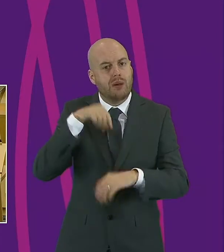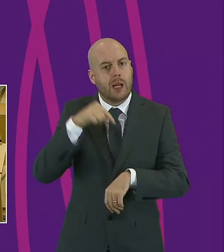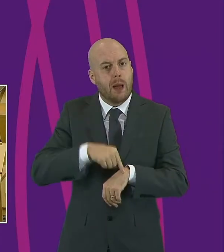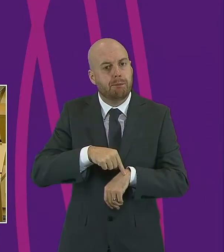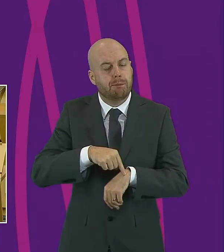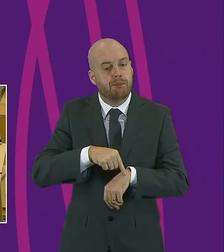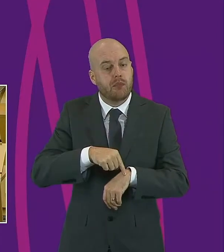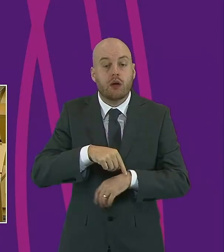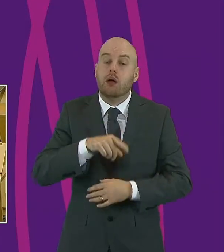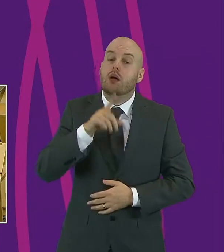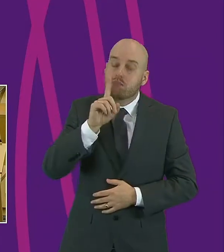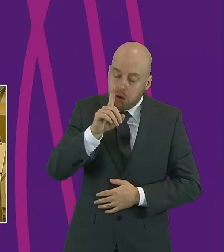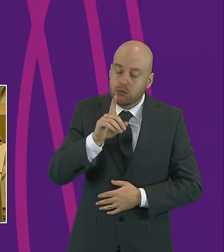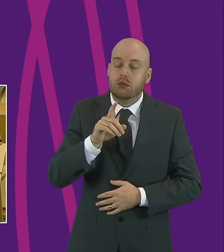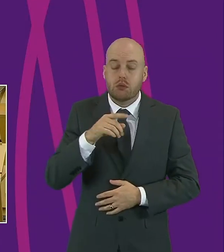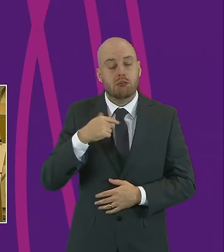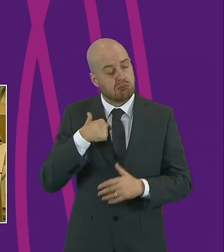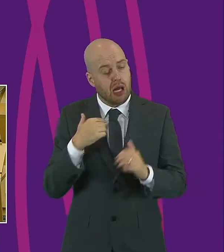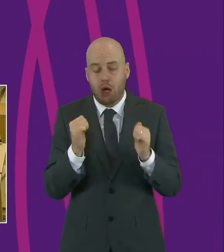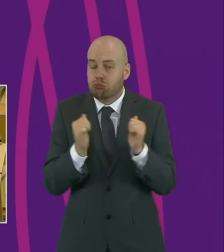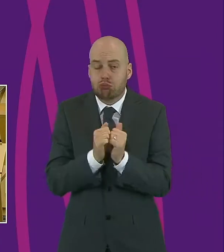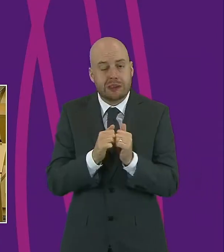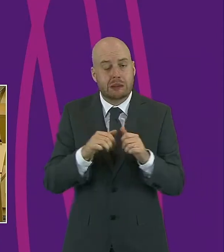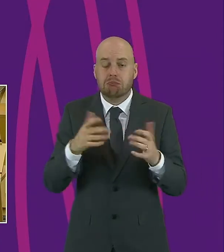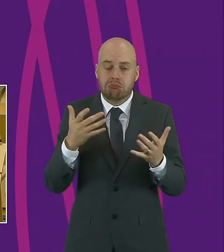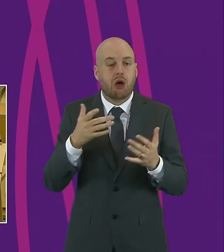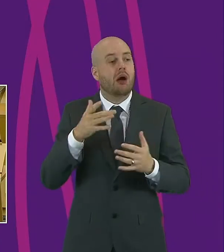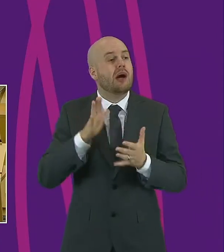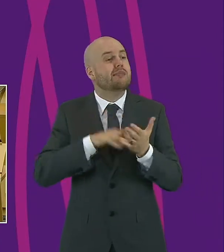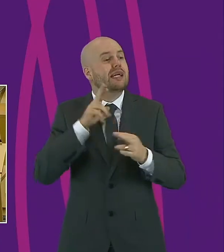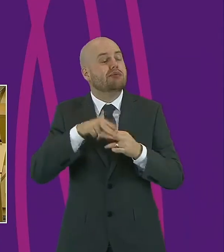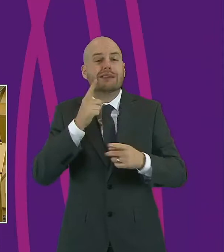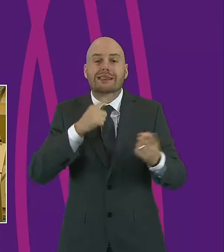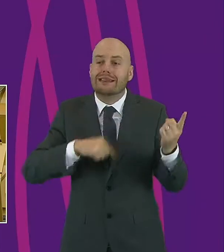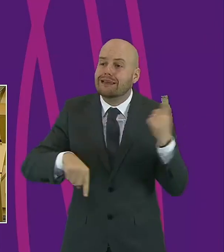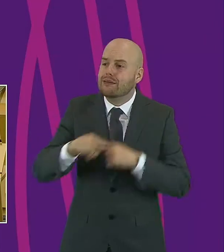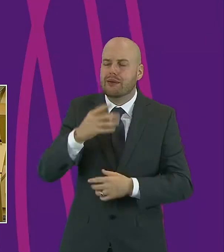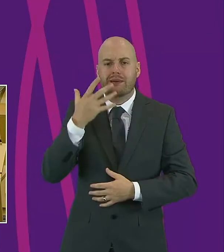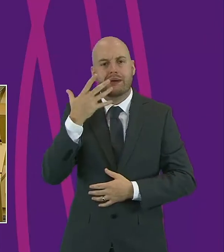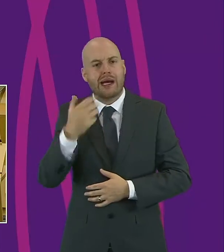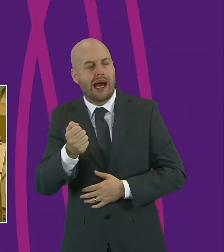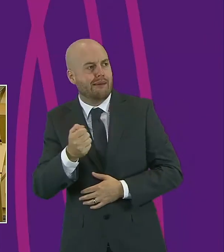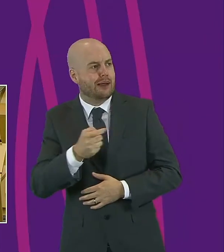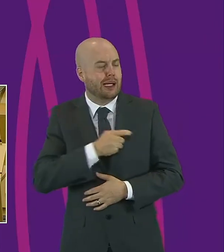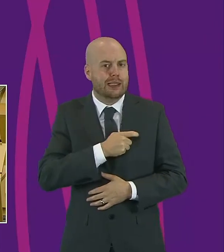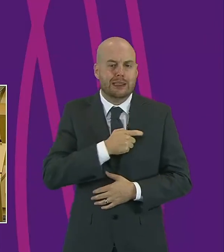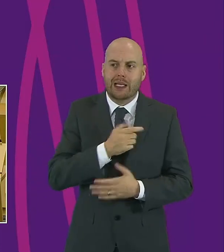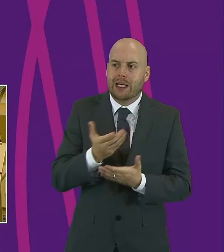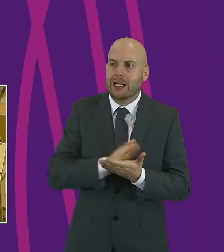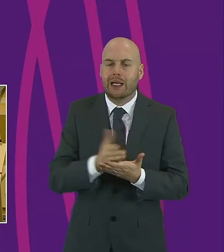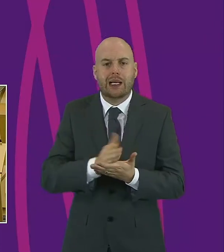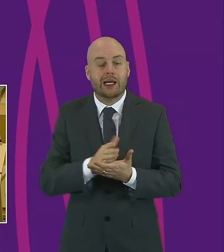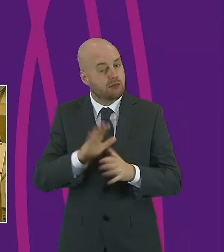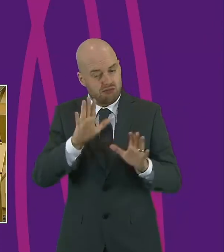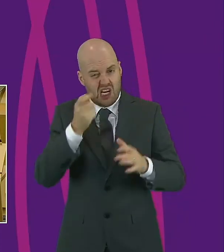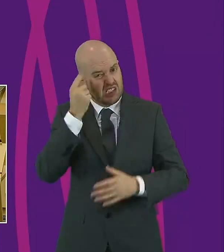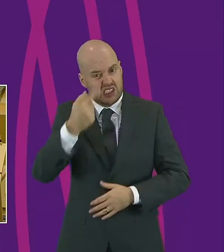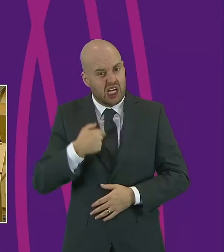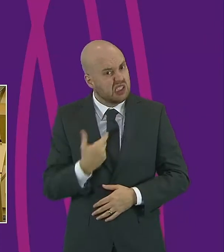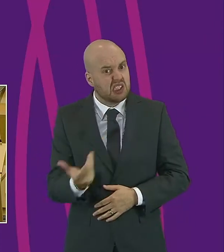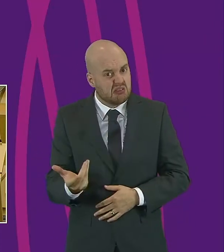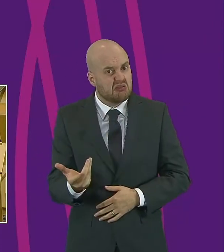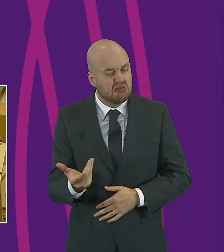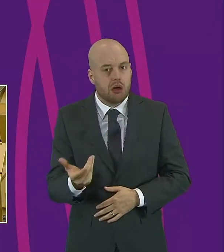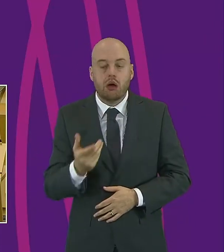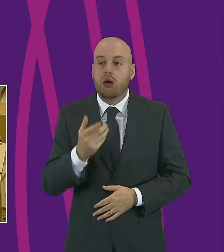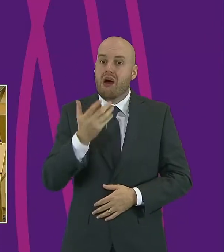equally, I understand the concerns that parents have, and they are entirely understandable. We see a number of